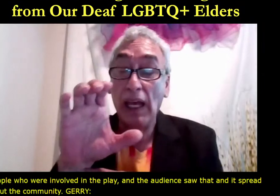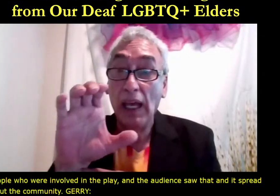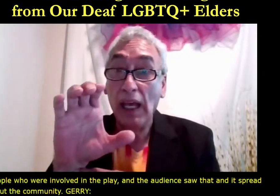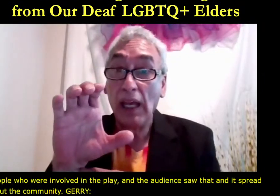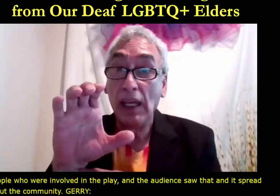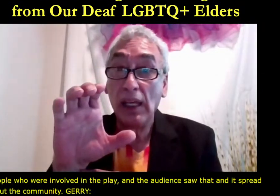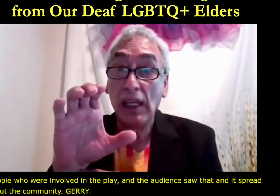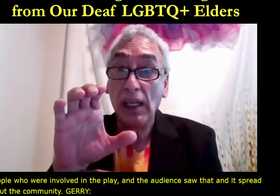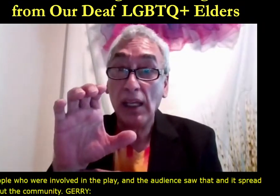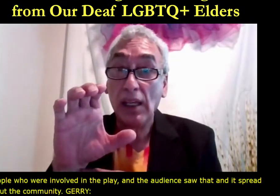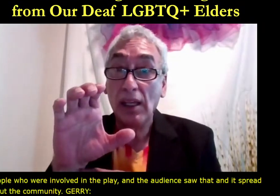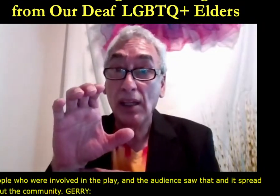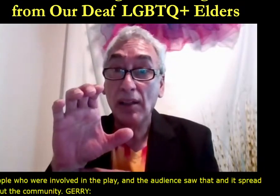jack do we have another question